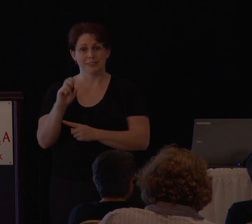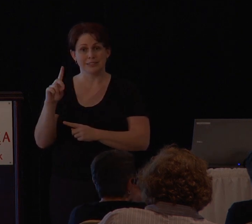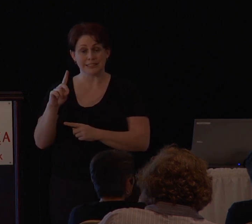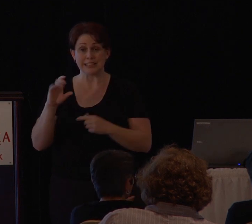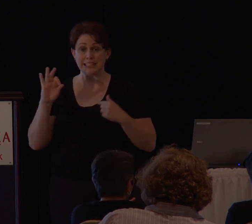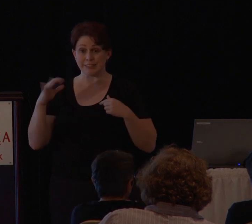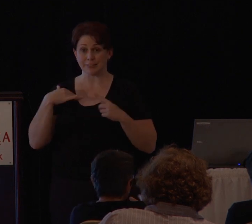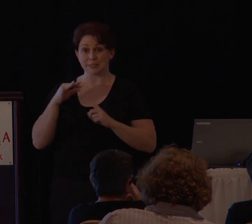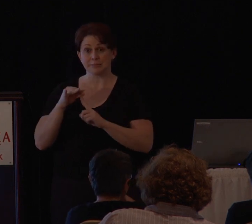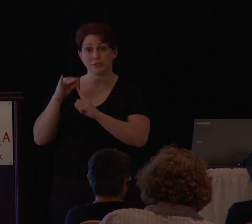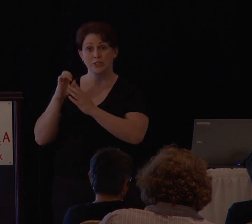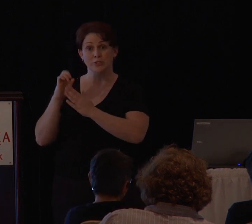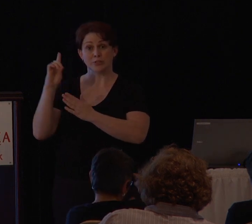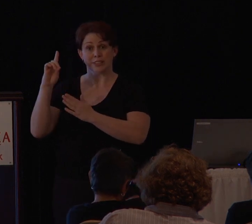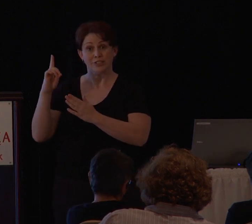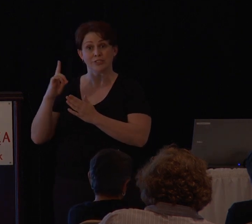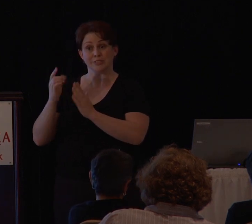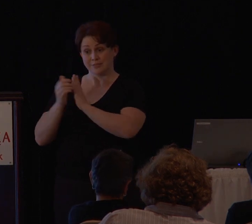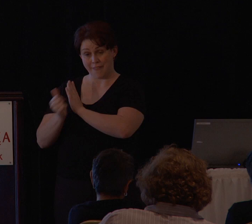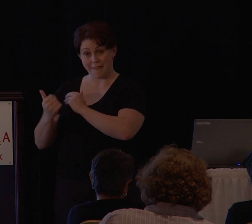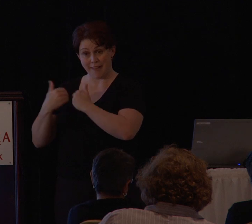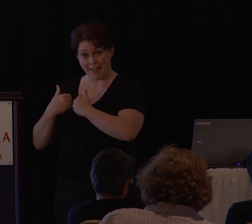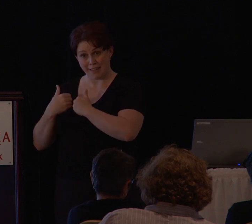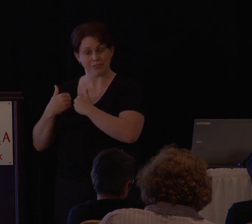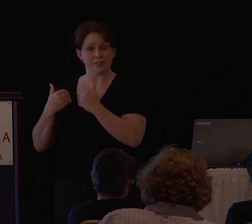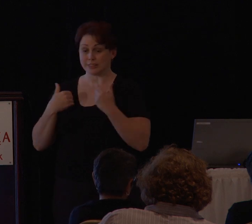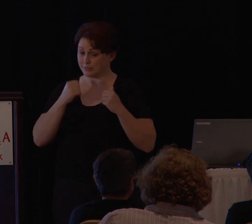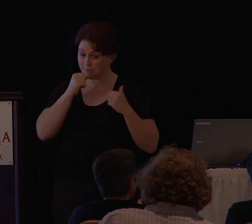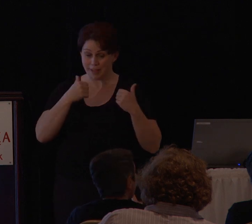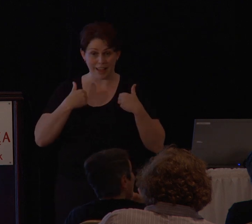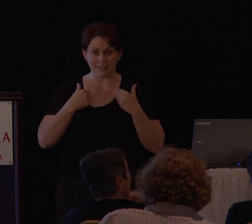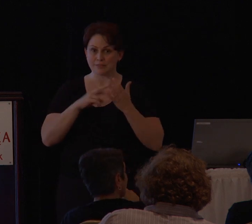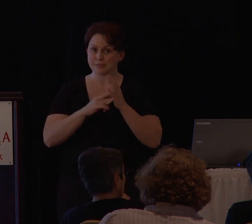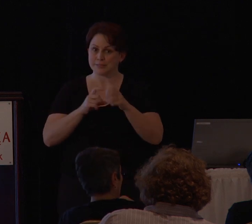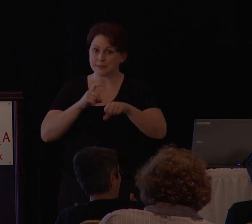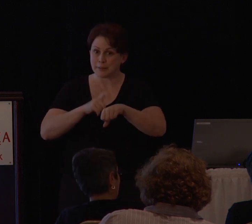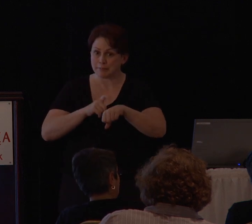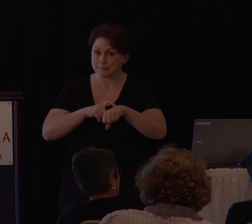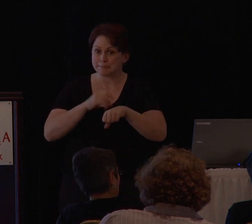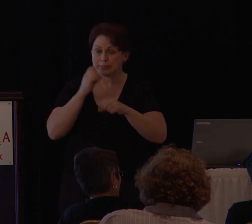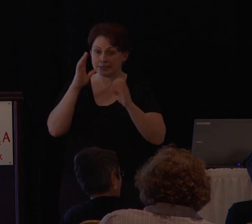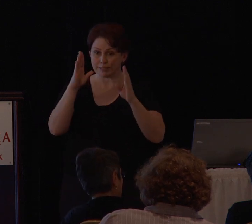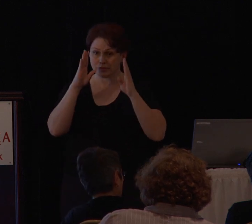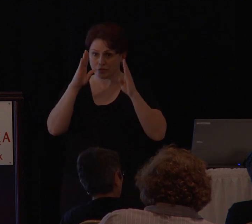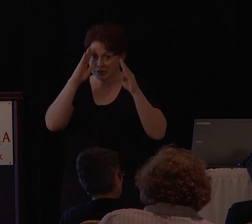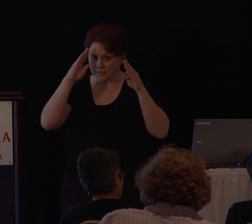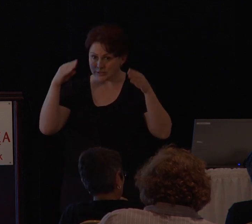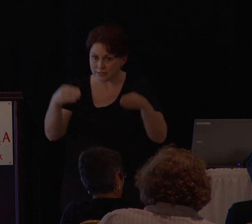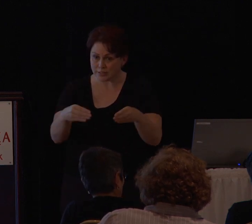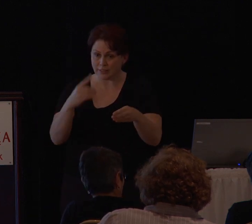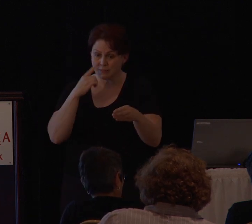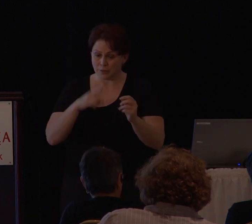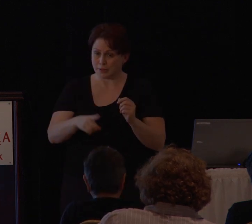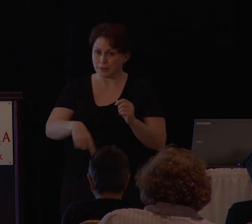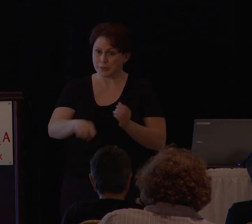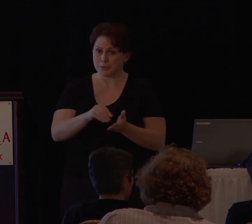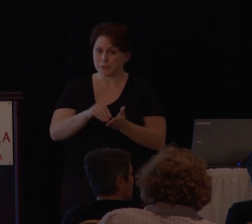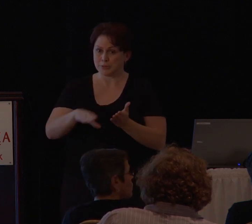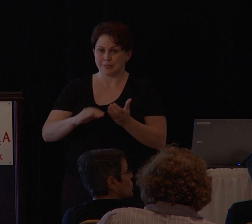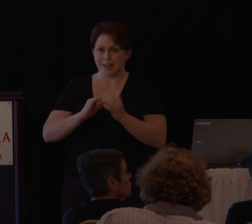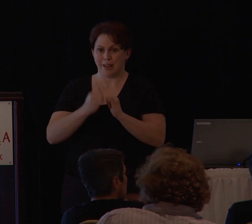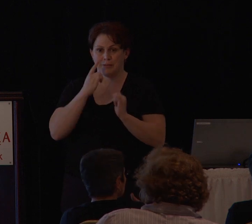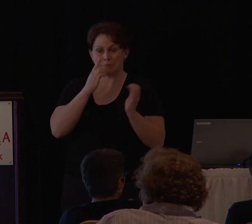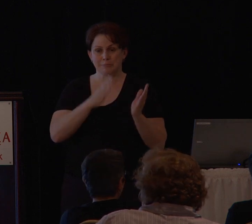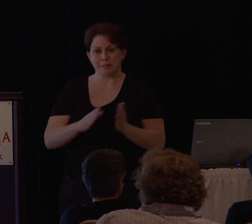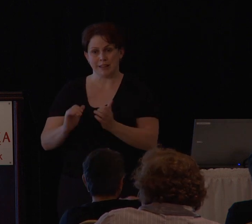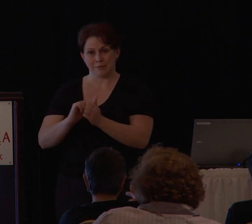special education qualifications, there really isn't the time or attention given to working with those practices on planning